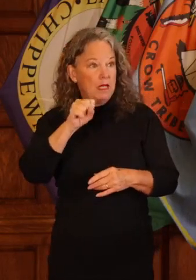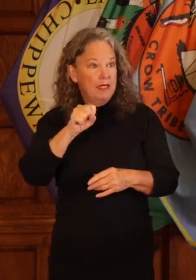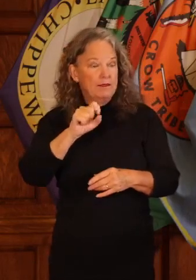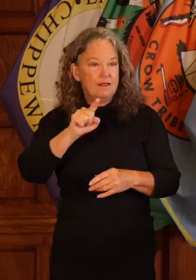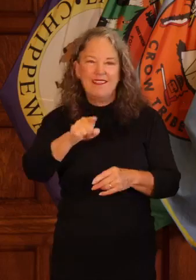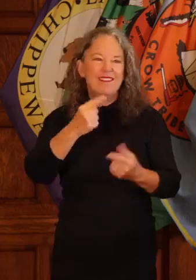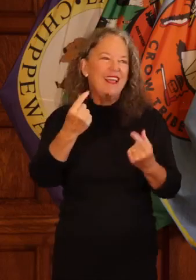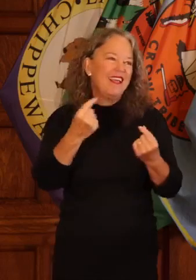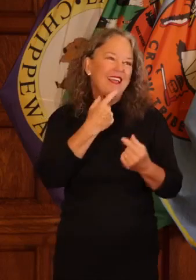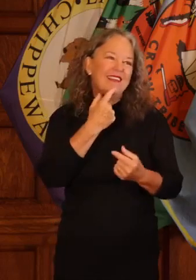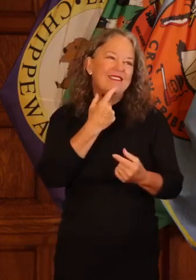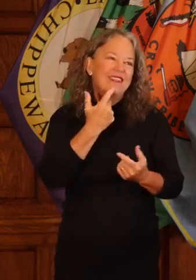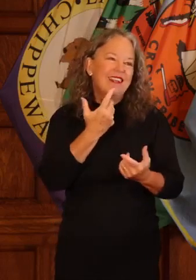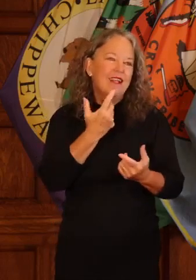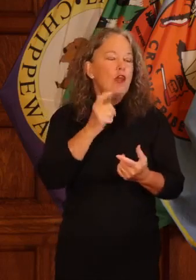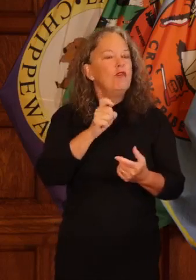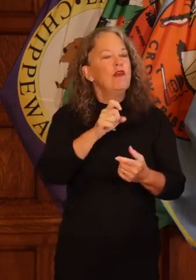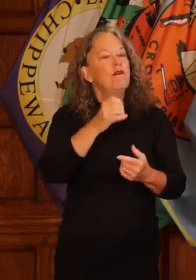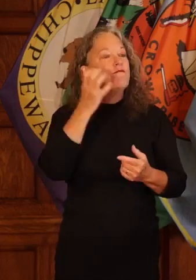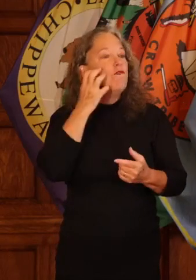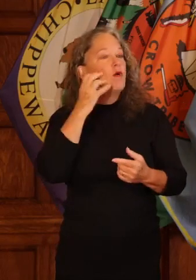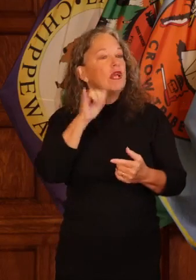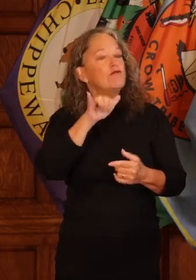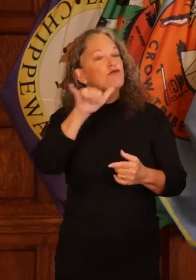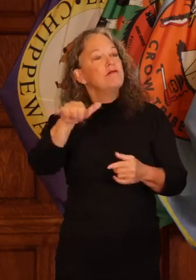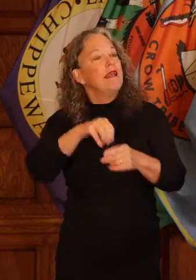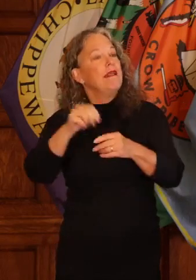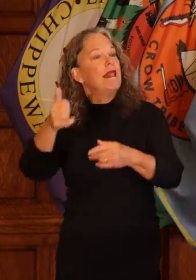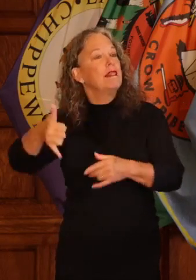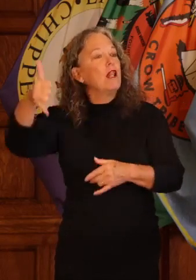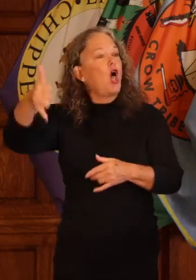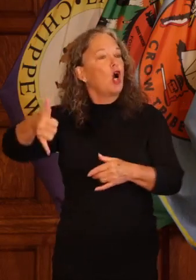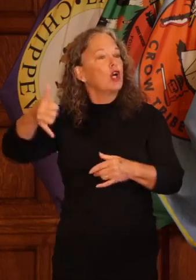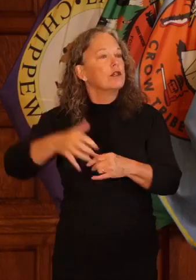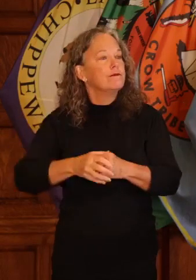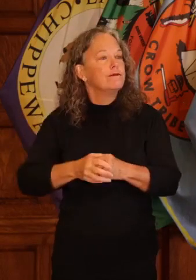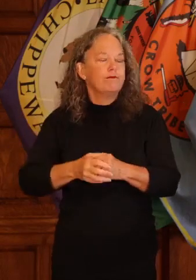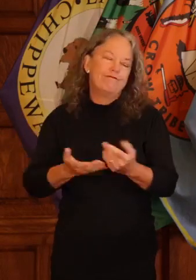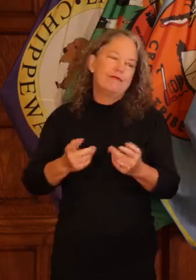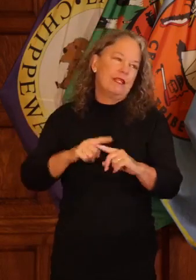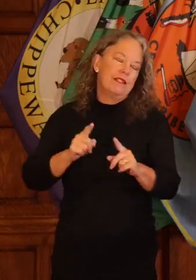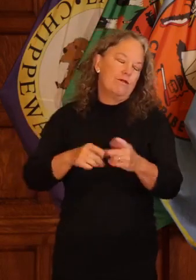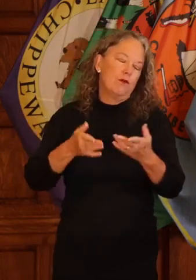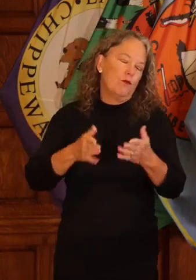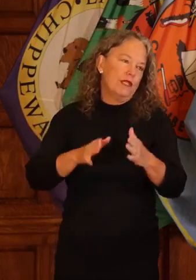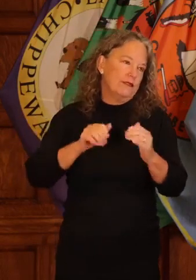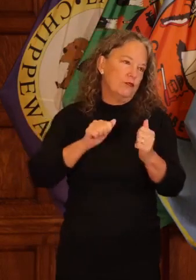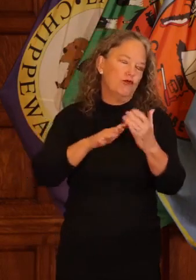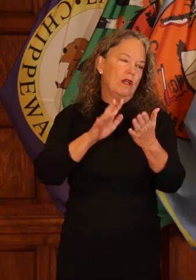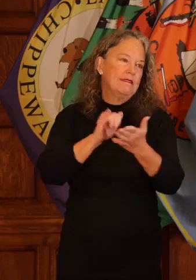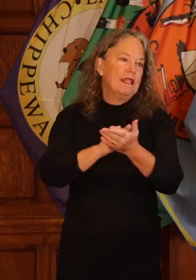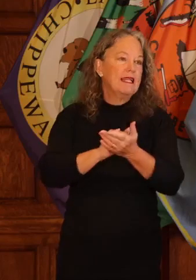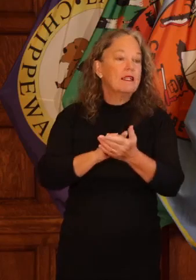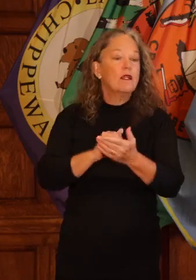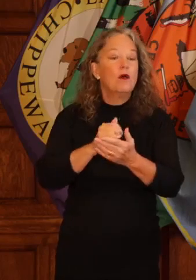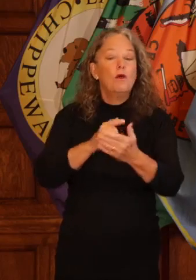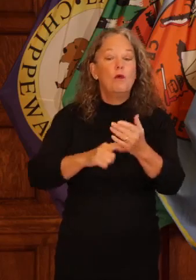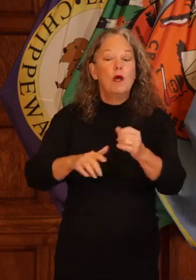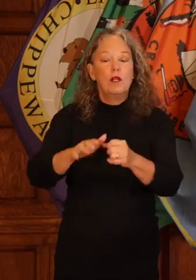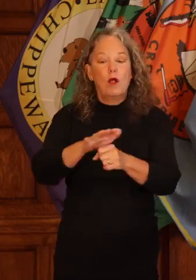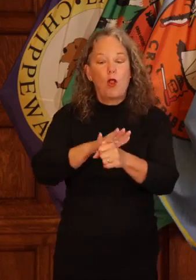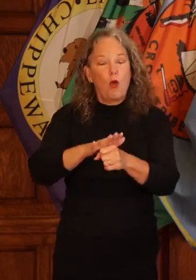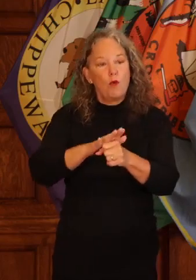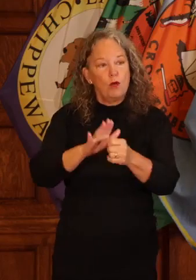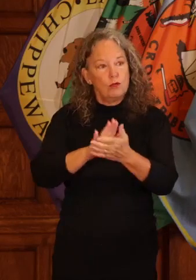in your locker. I mean, so there's different ways to skin the cat. We wanted to make sure that based on what the local school districts, how